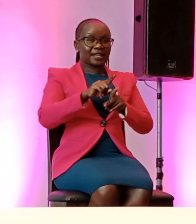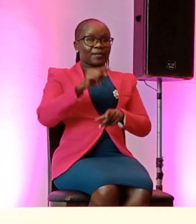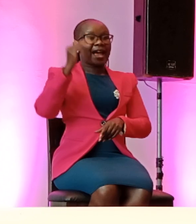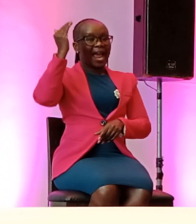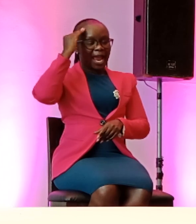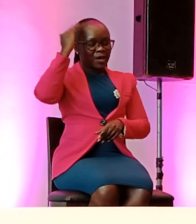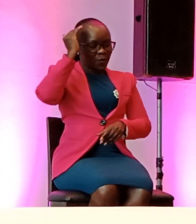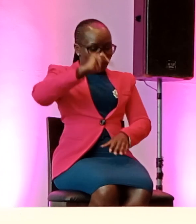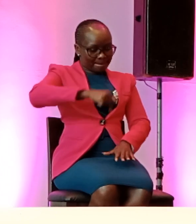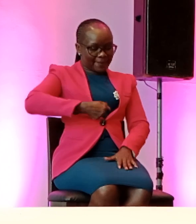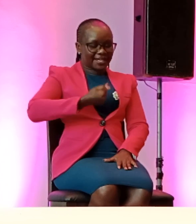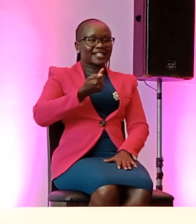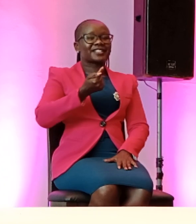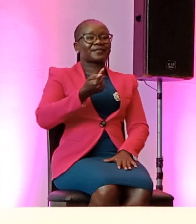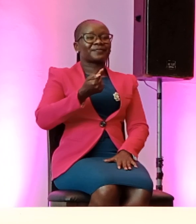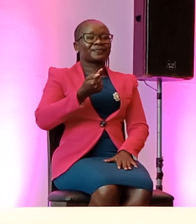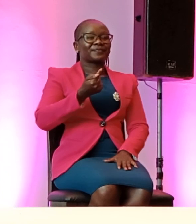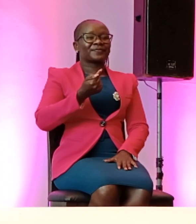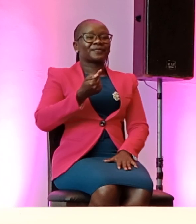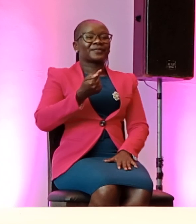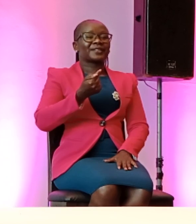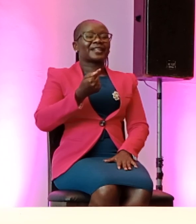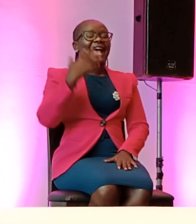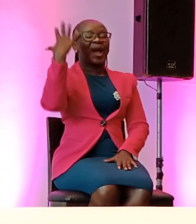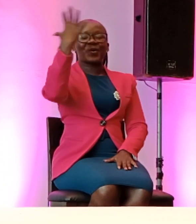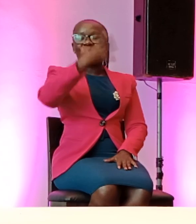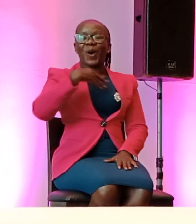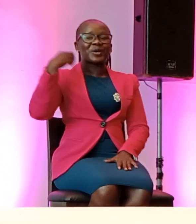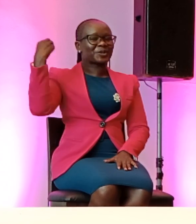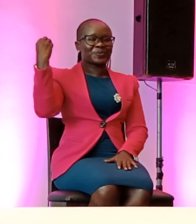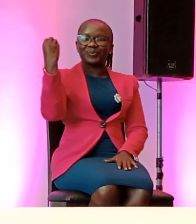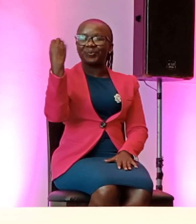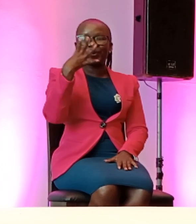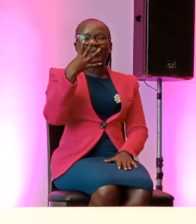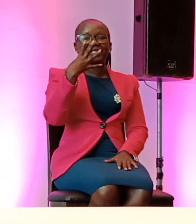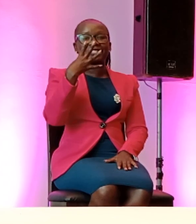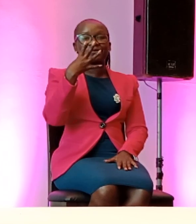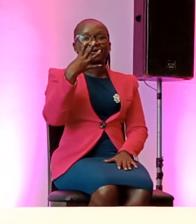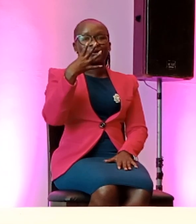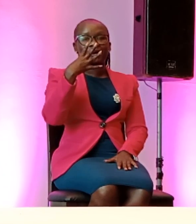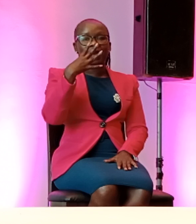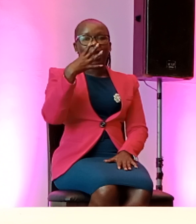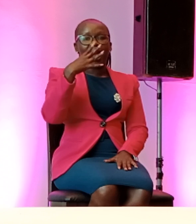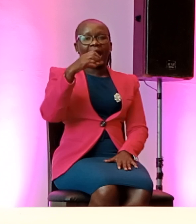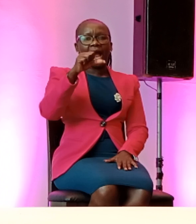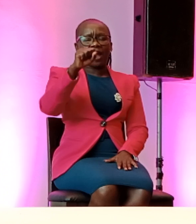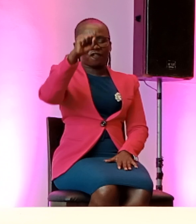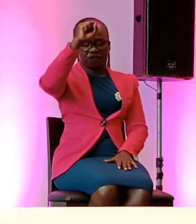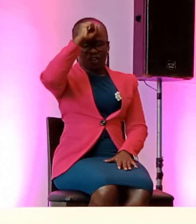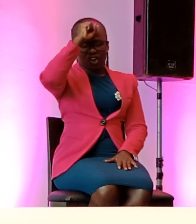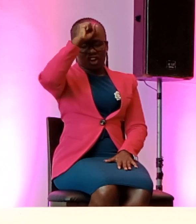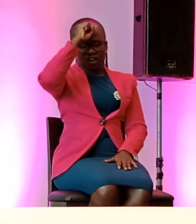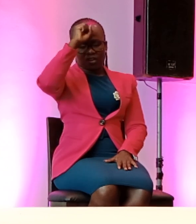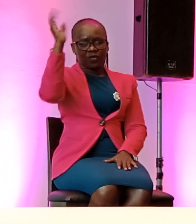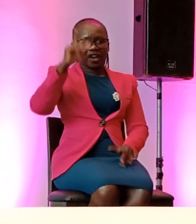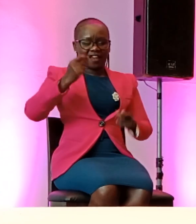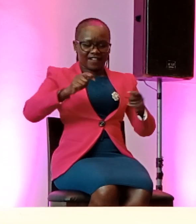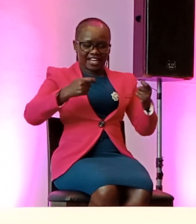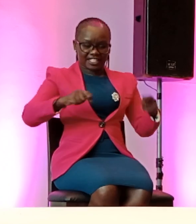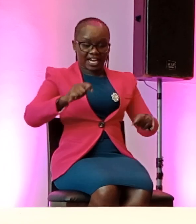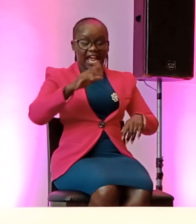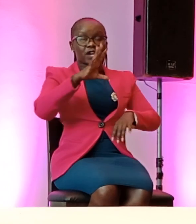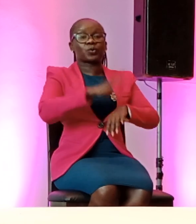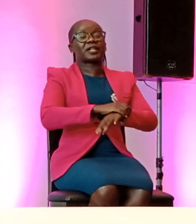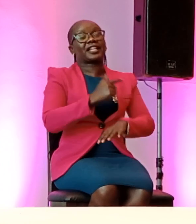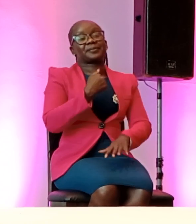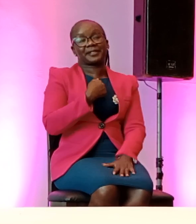myself that I was so beautiful, a fool would not try to get me.